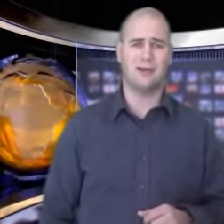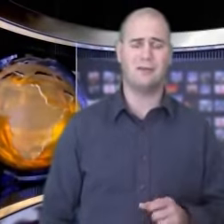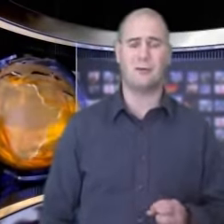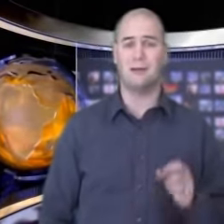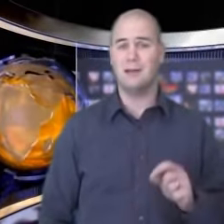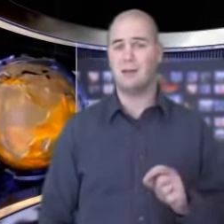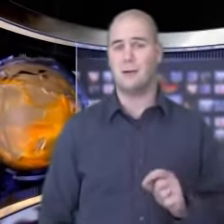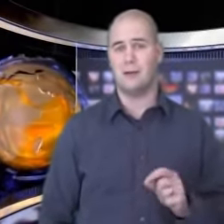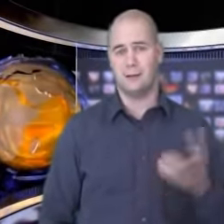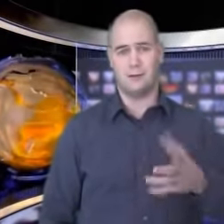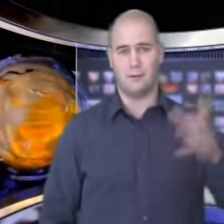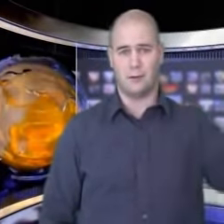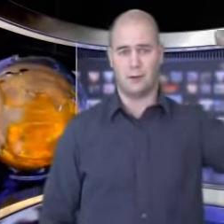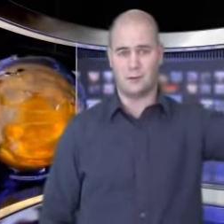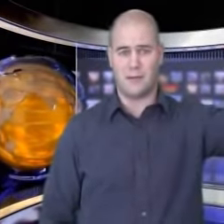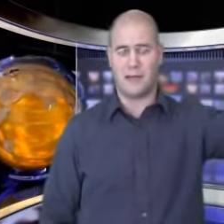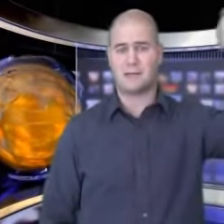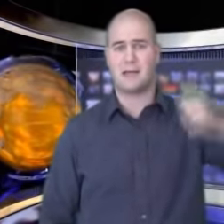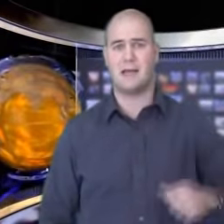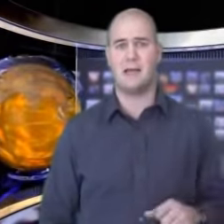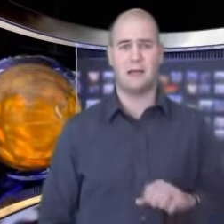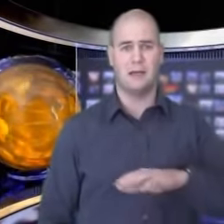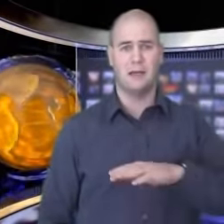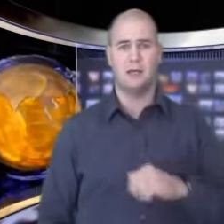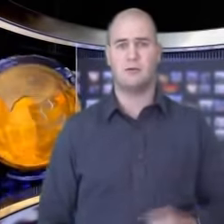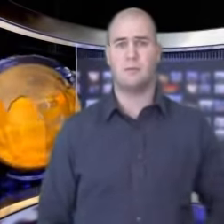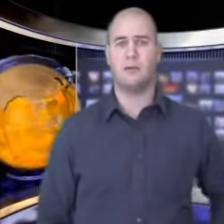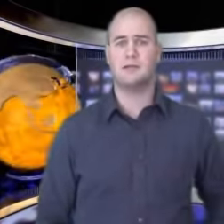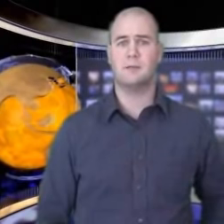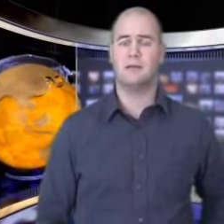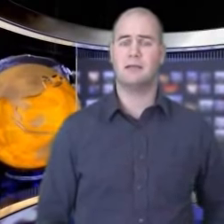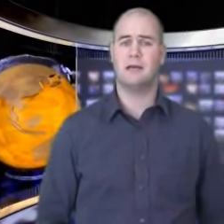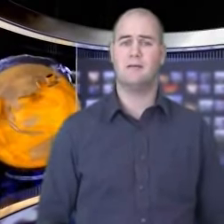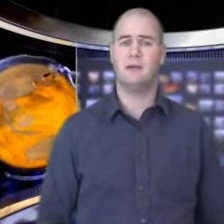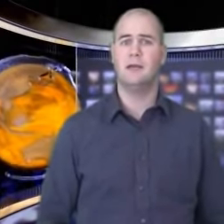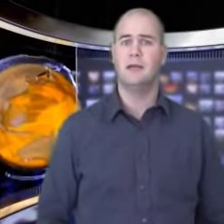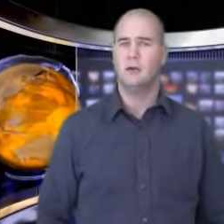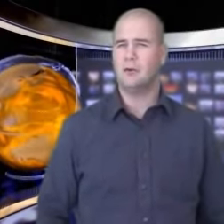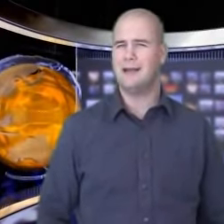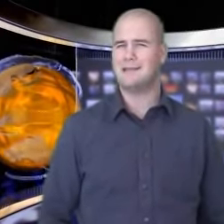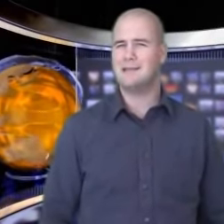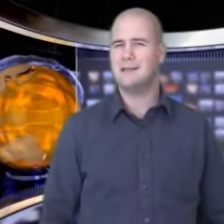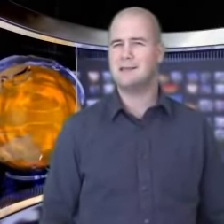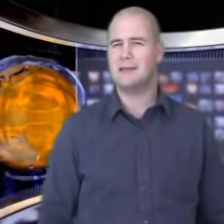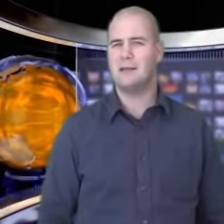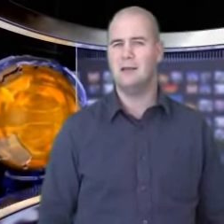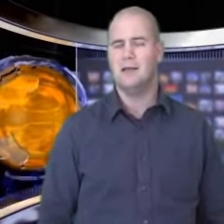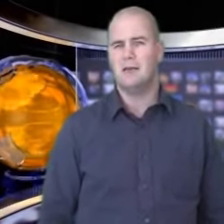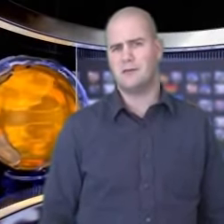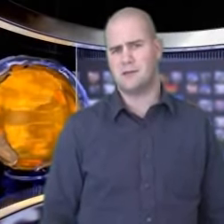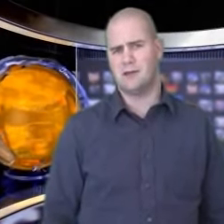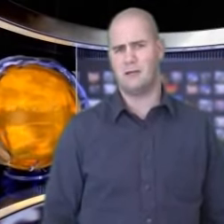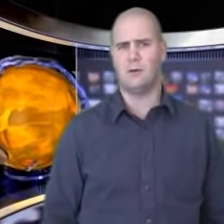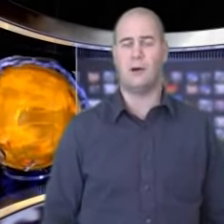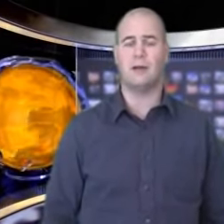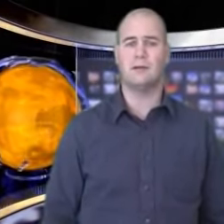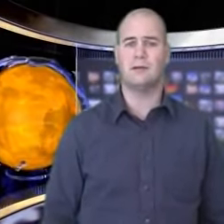for a liquid, you know, in one of those bags they hang and drip into somebody's IV. Well, that cc, if it's a liquid, why don't they just